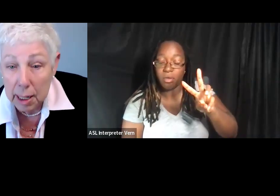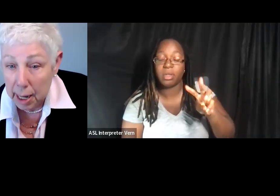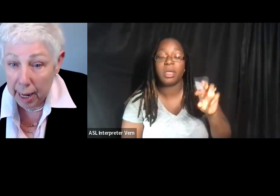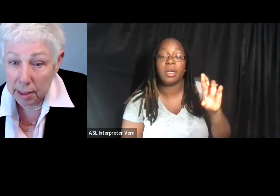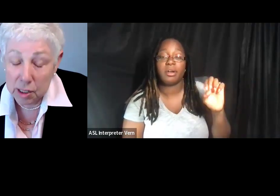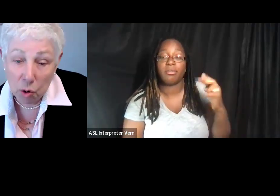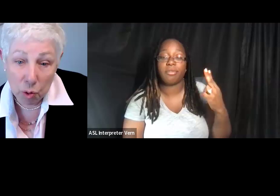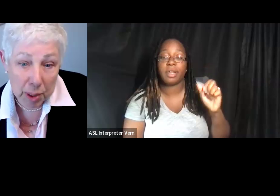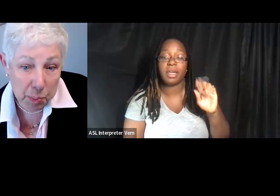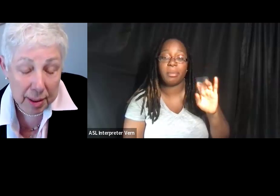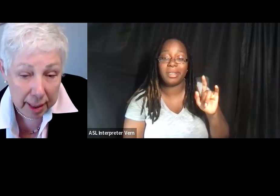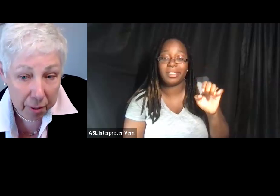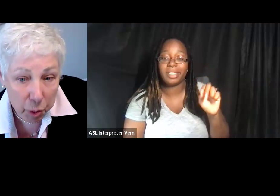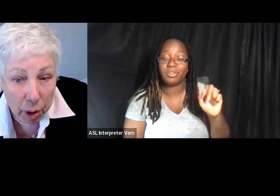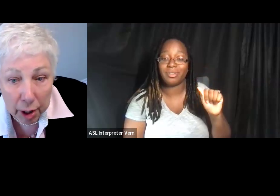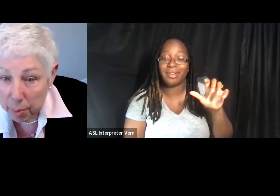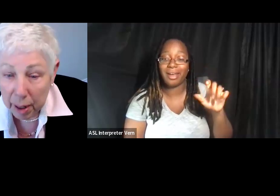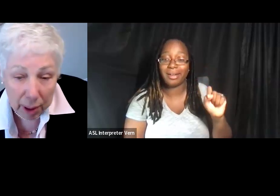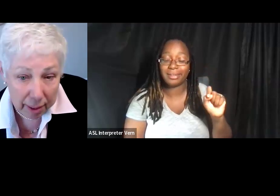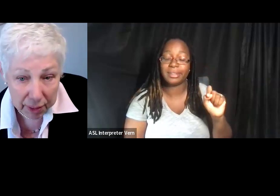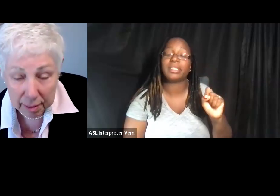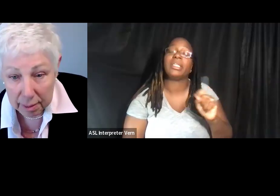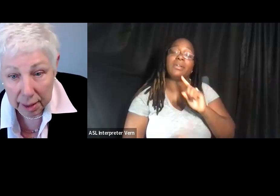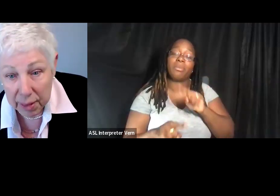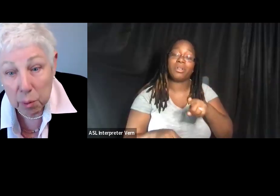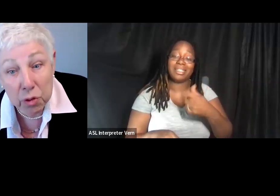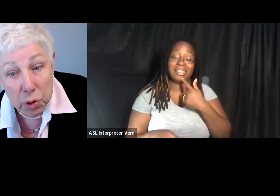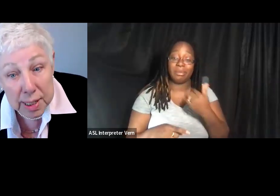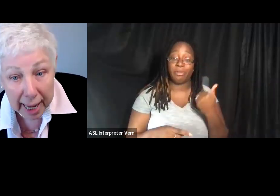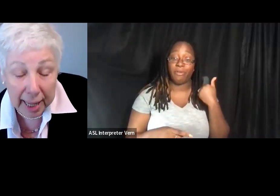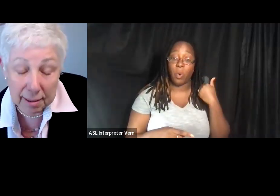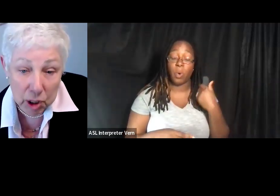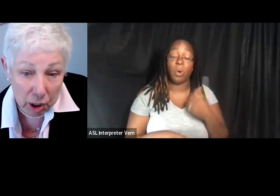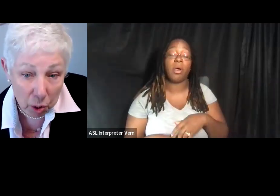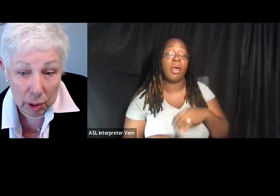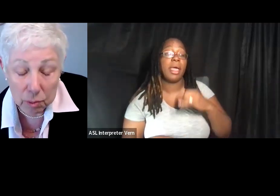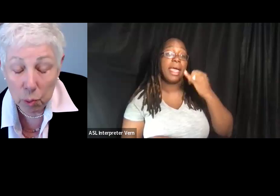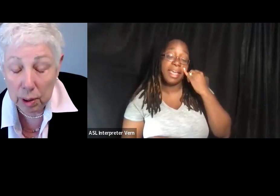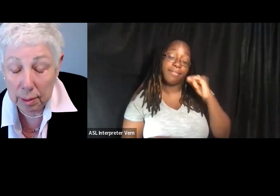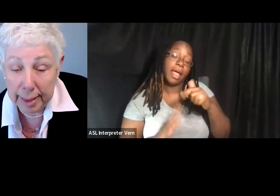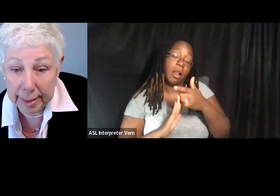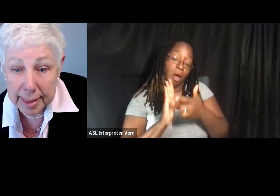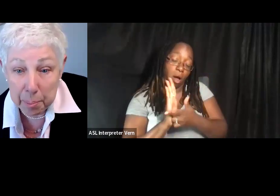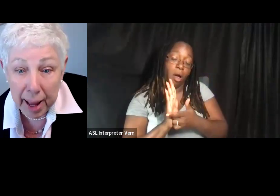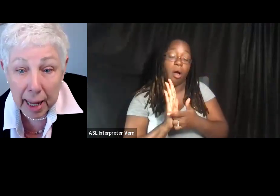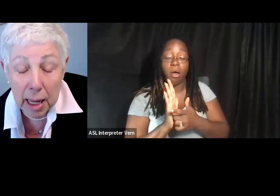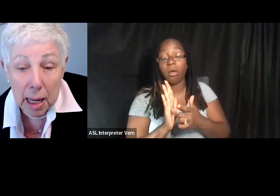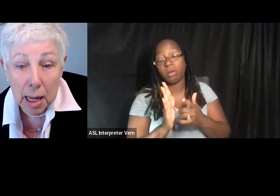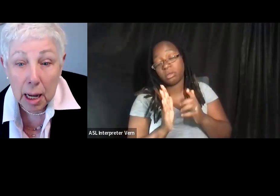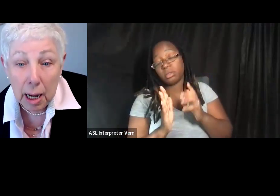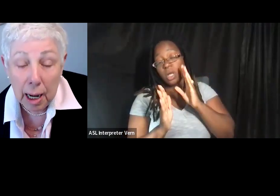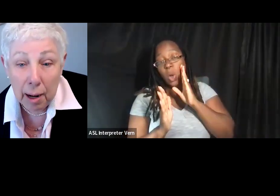Act. And so the response I gave you earlier about, well, if they reverse that, we'll step